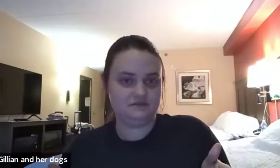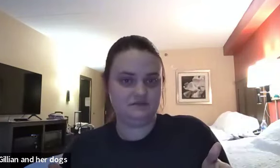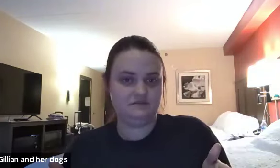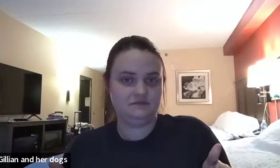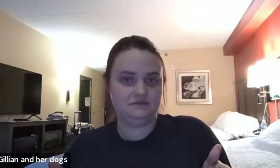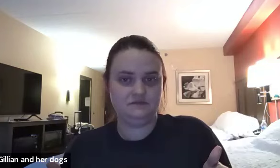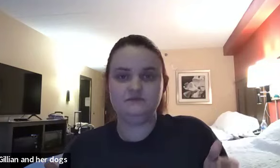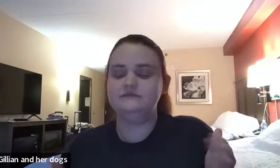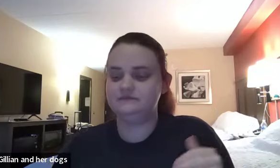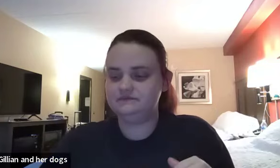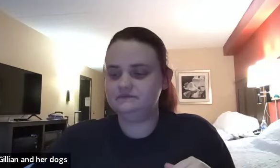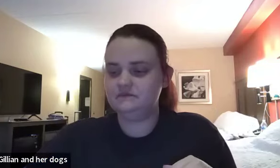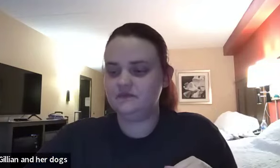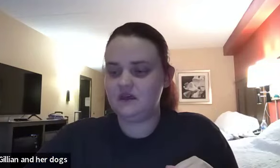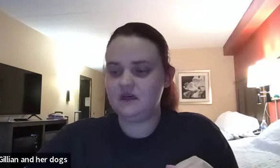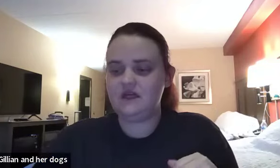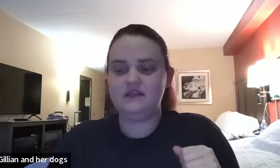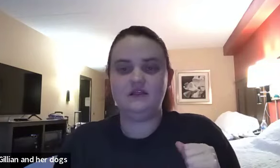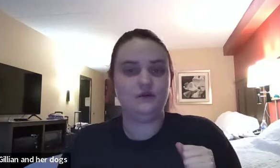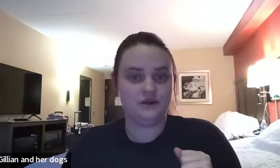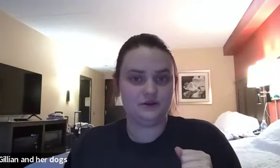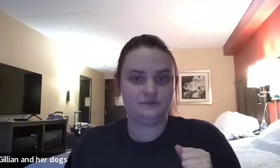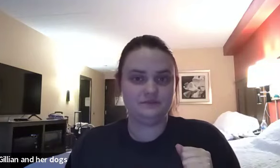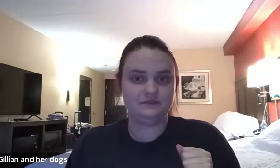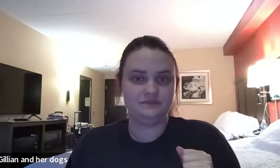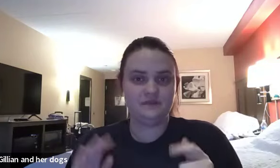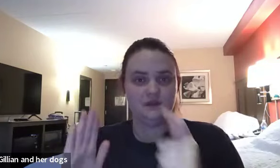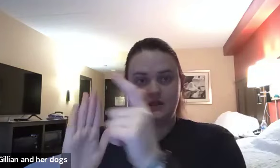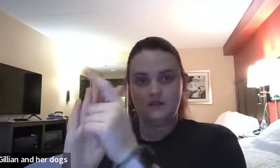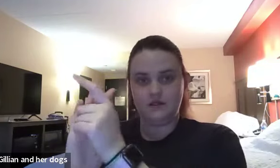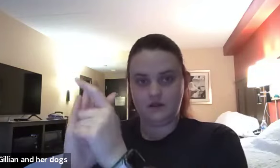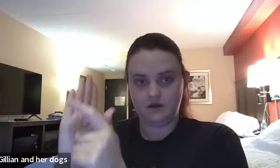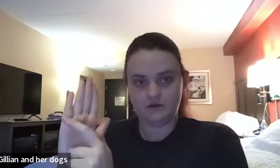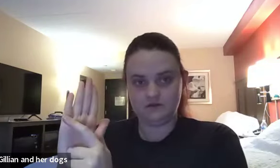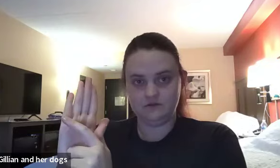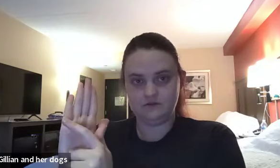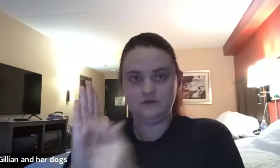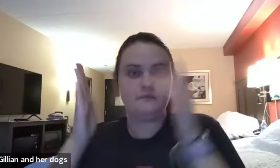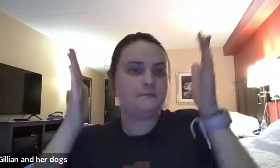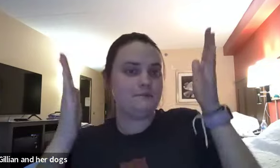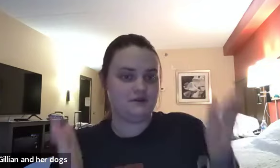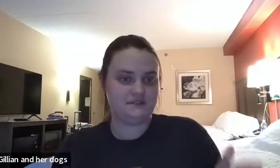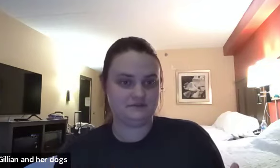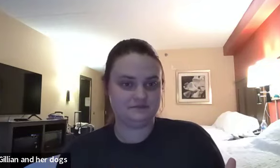person. And then lawyer. Law person.